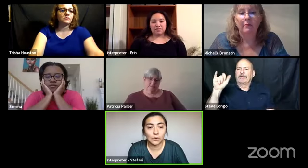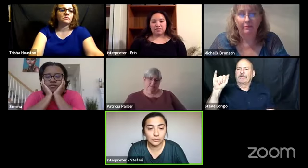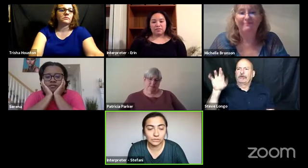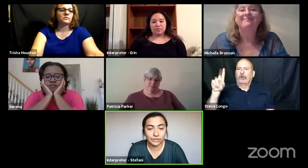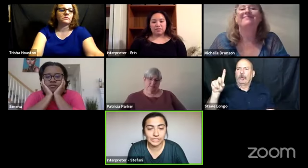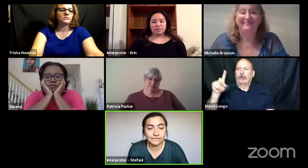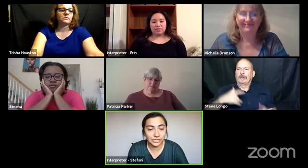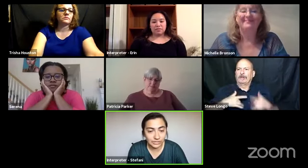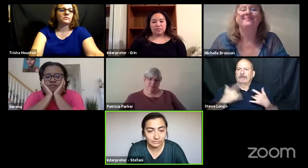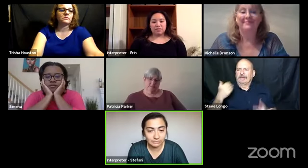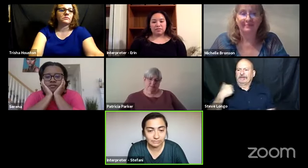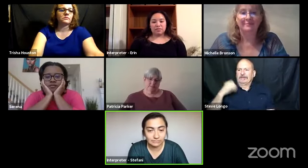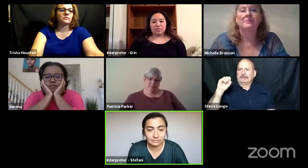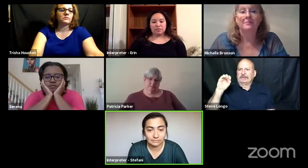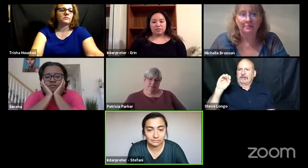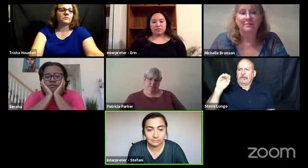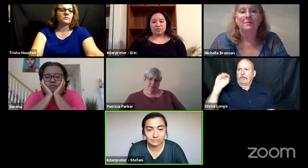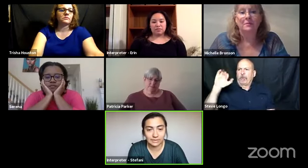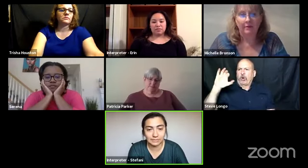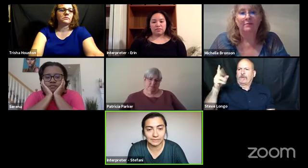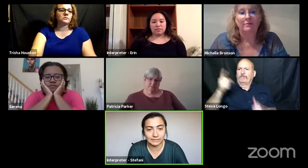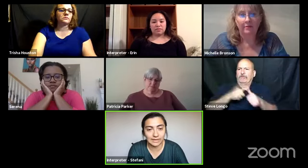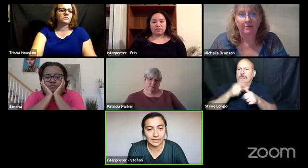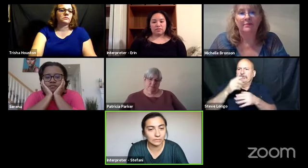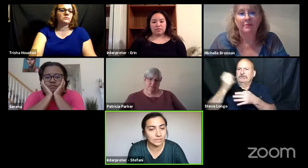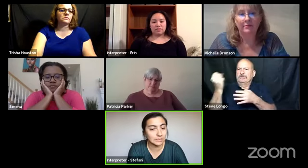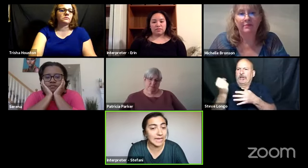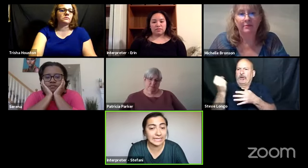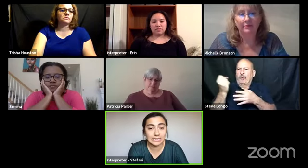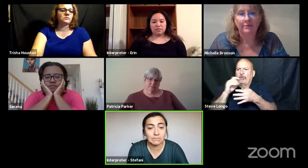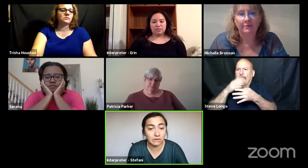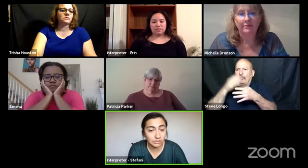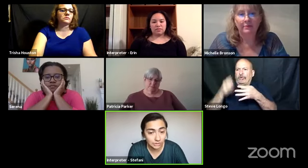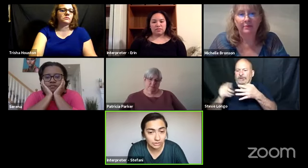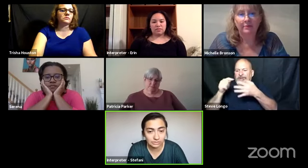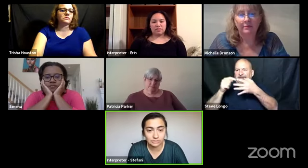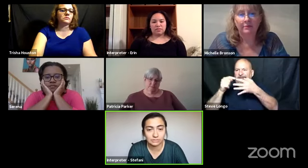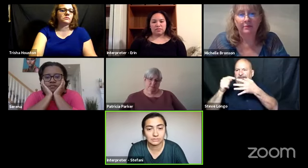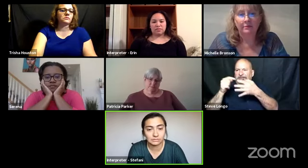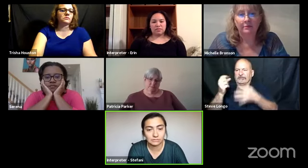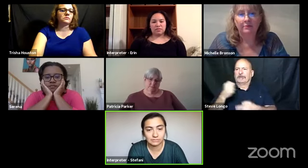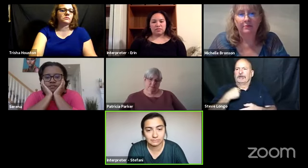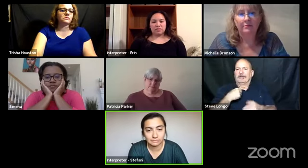host Martha's Vineyard. I believe that was back in March.